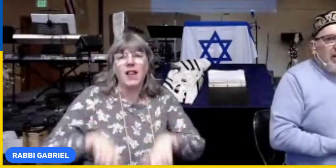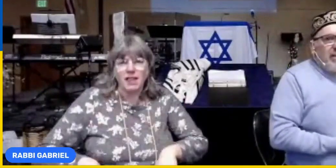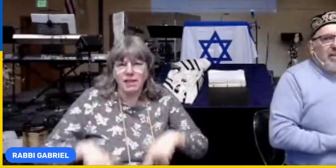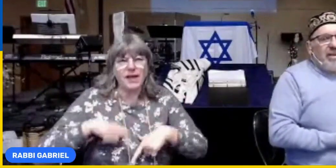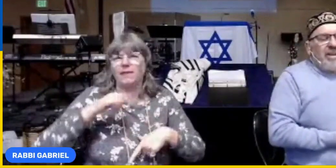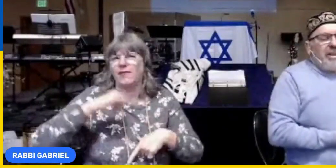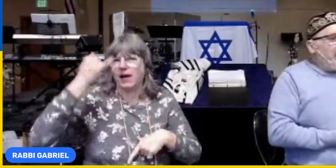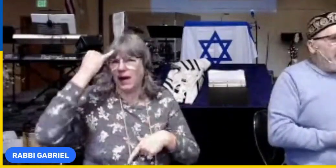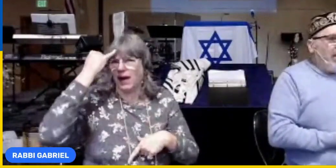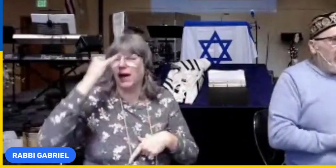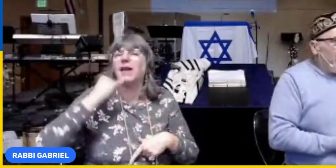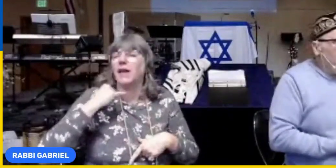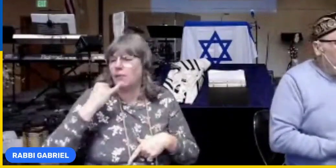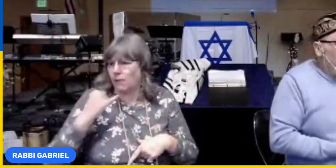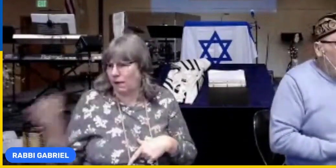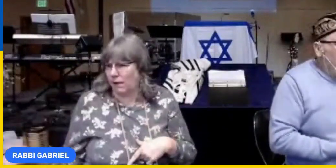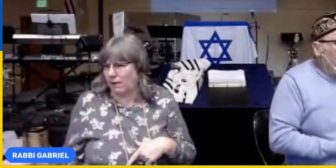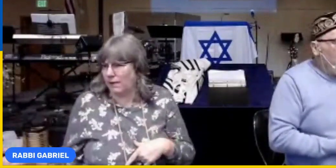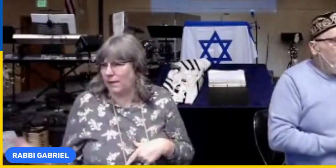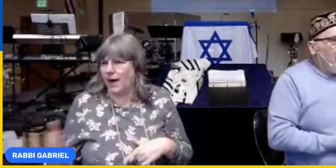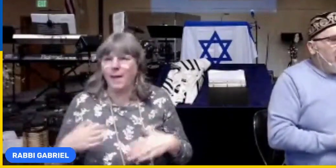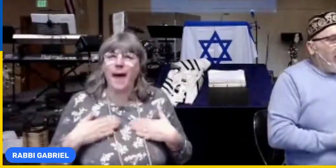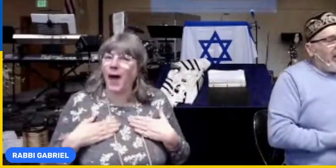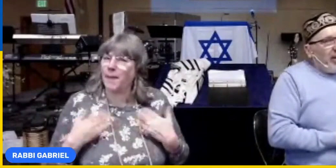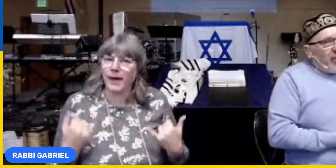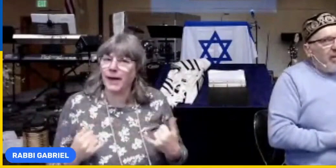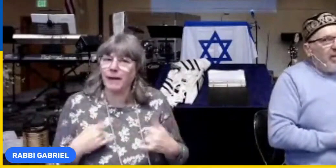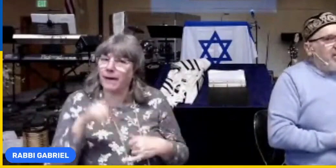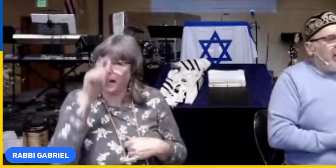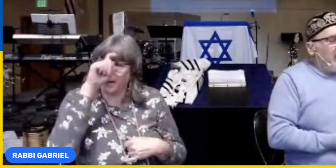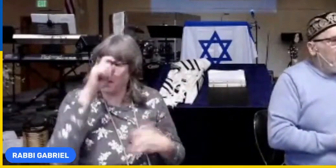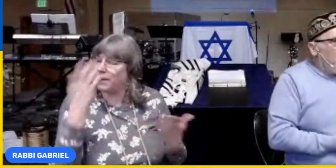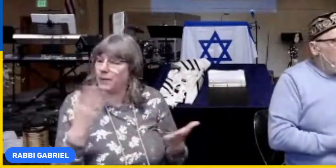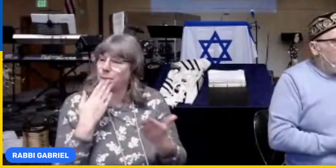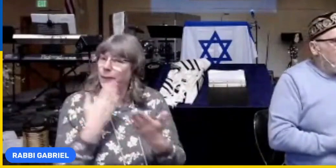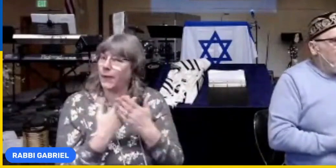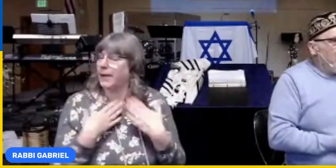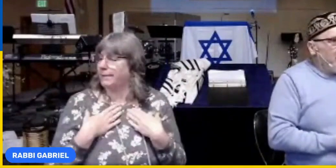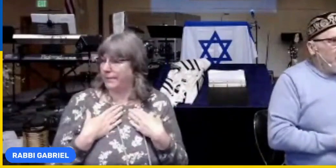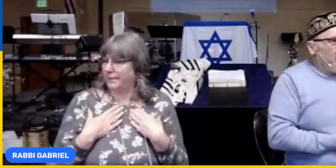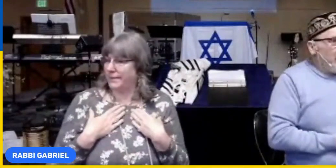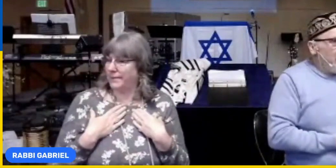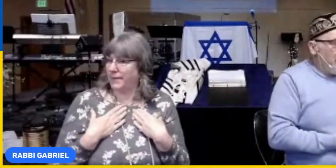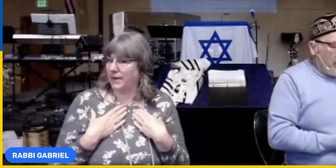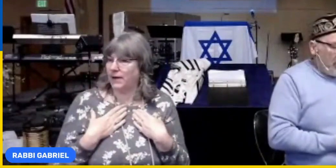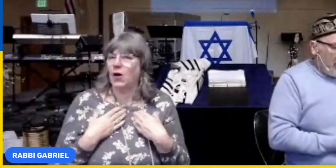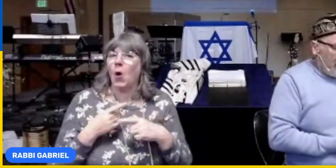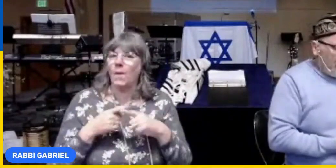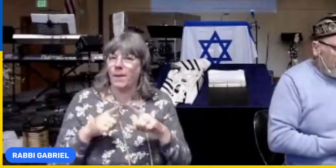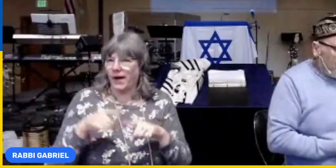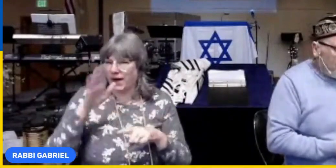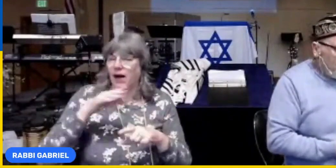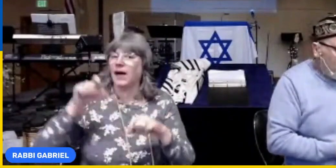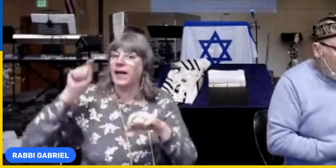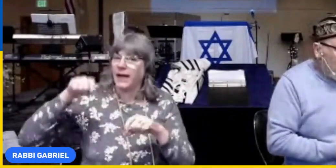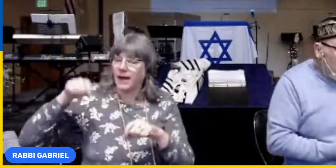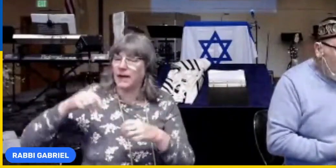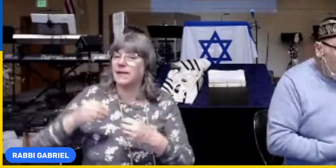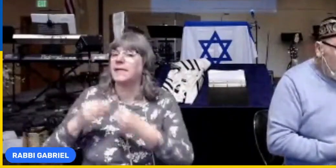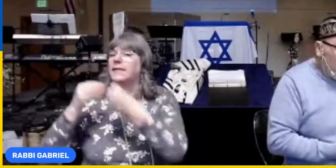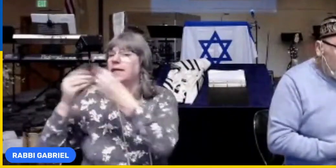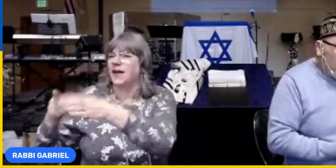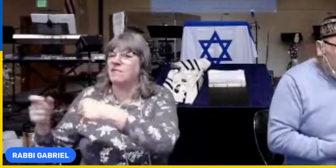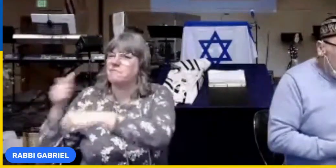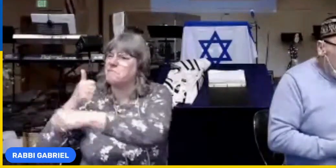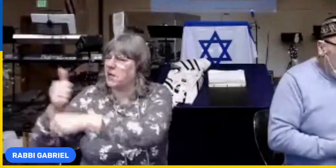But they would have never left. So, and I think it's important. It's important.